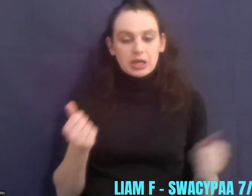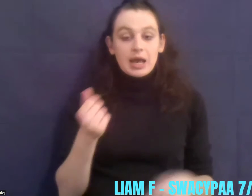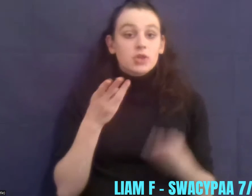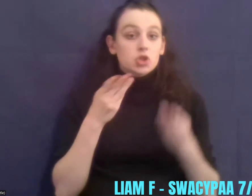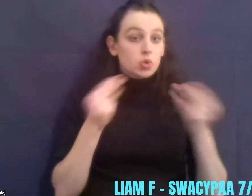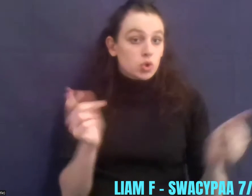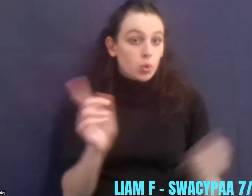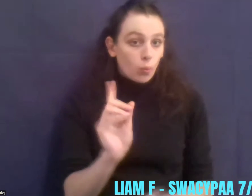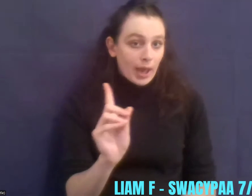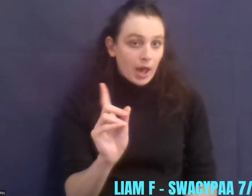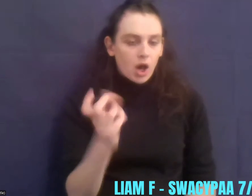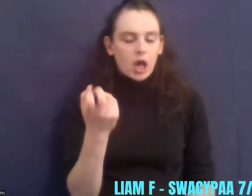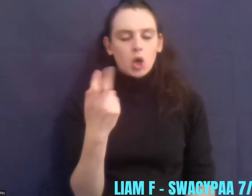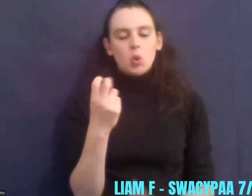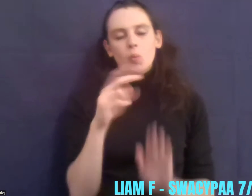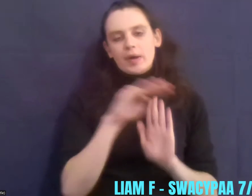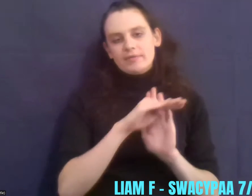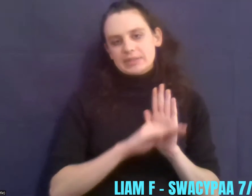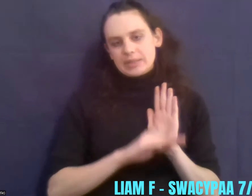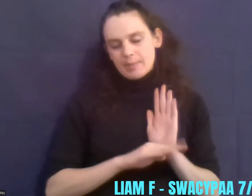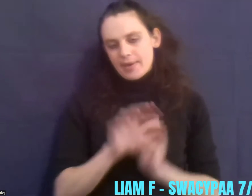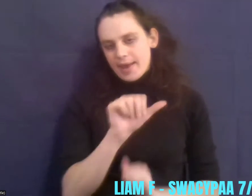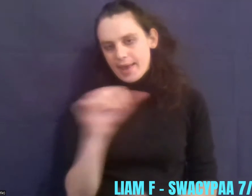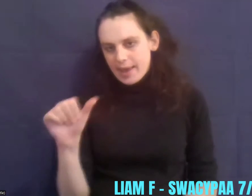Anonymous. Um,